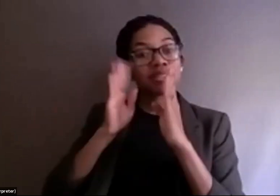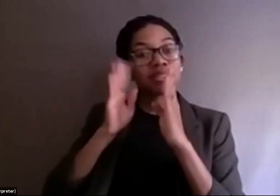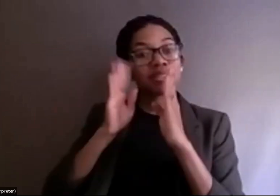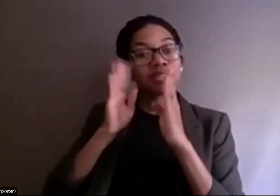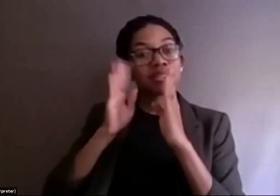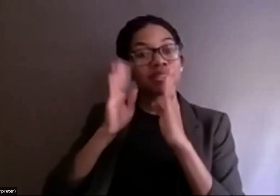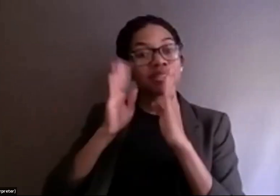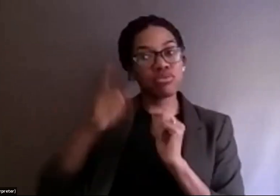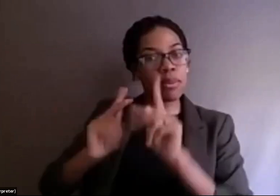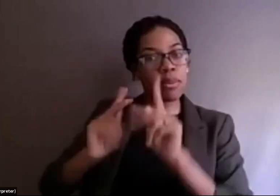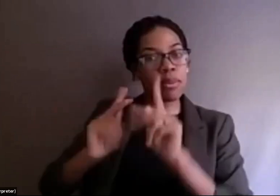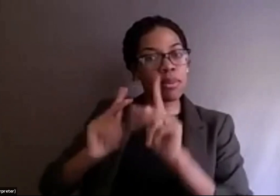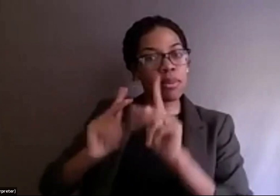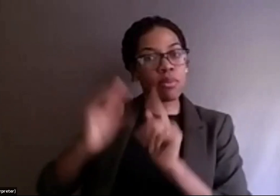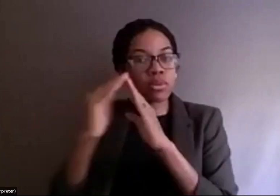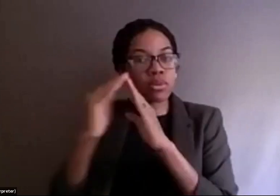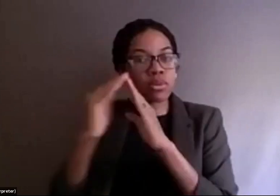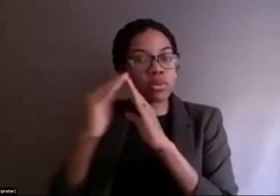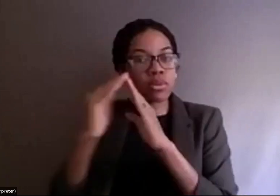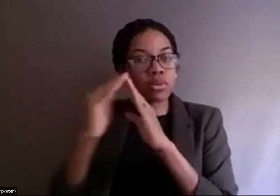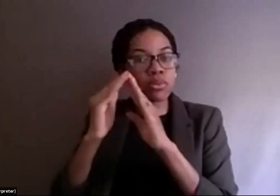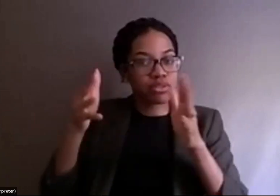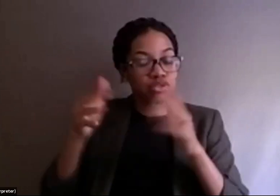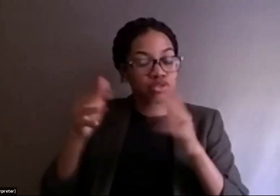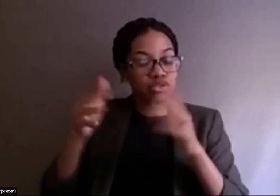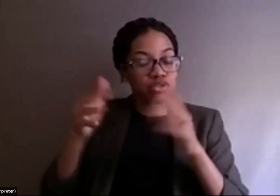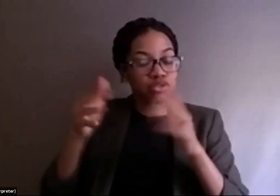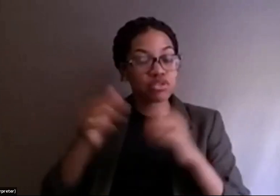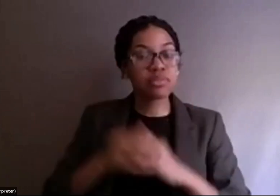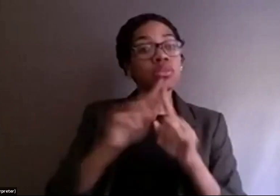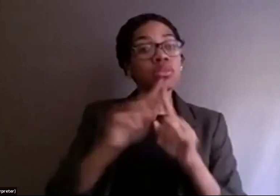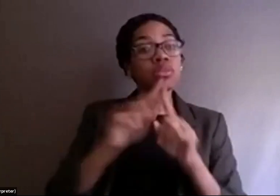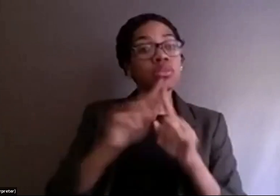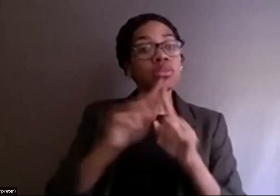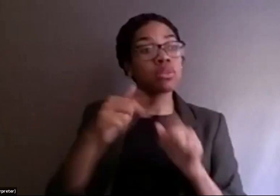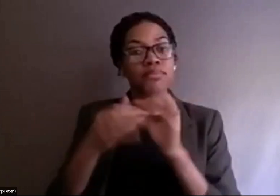in addition to the local movement that was there.